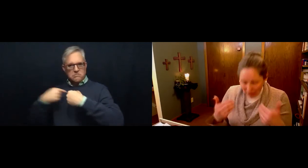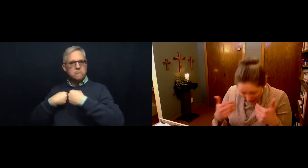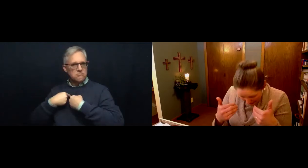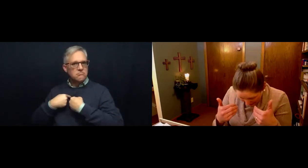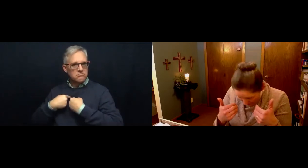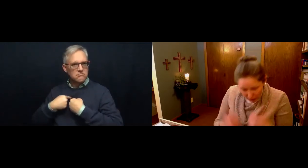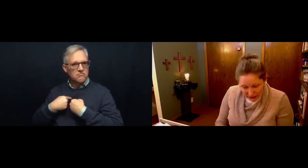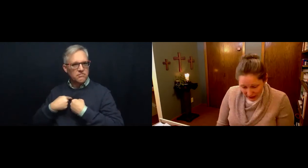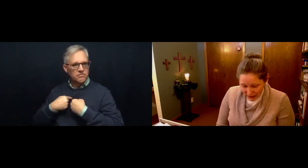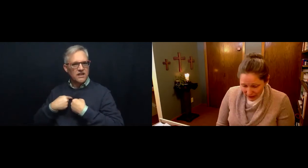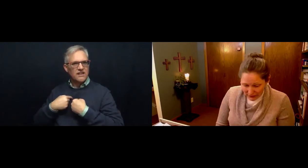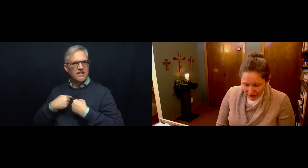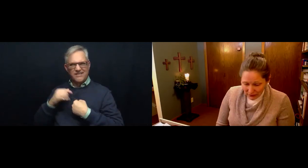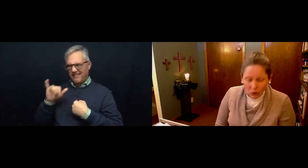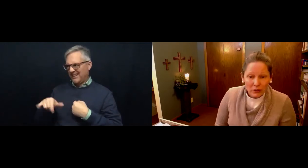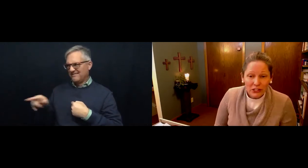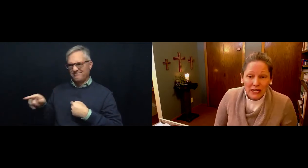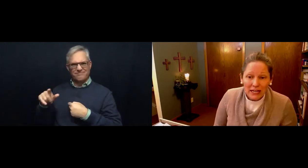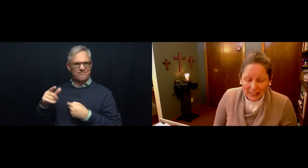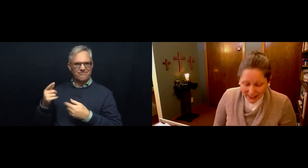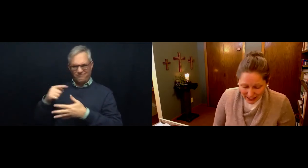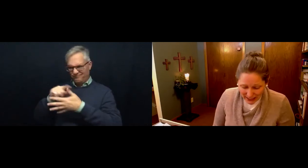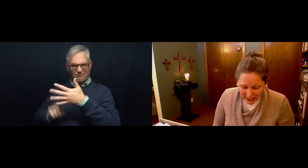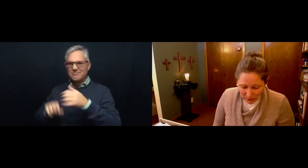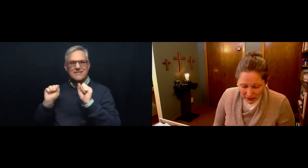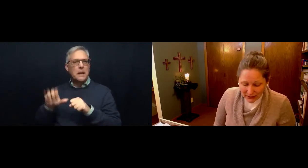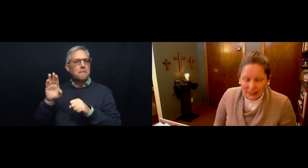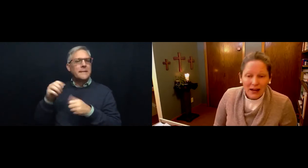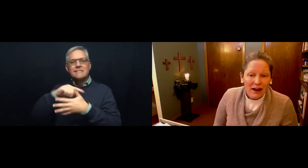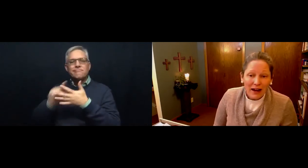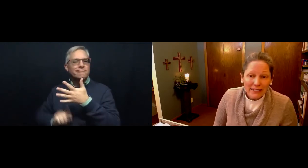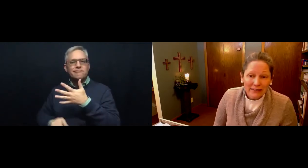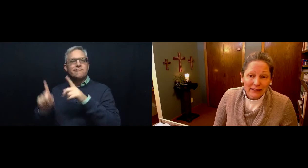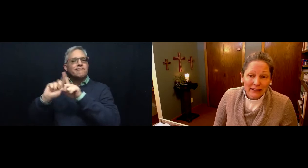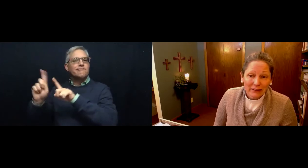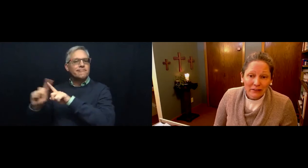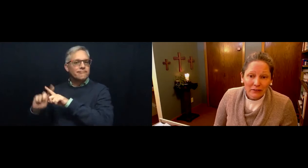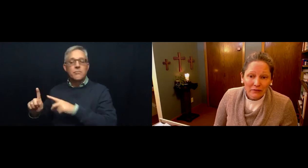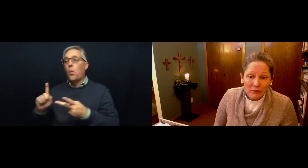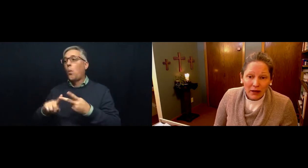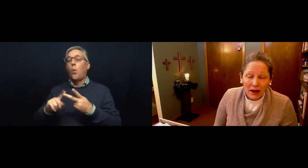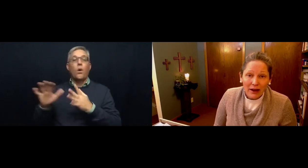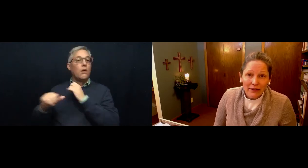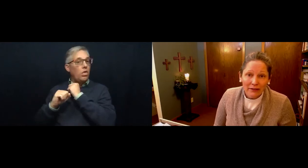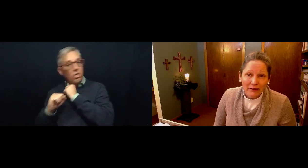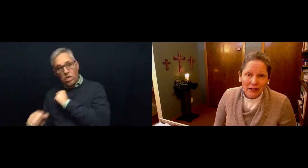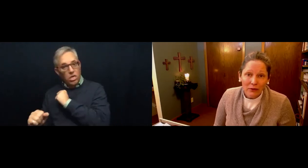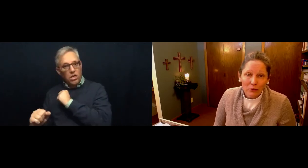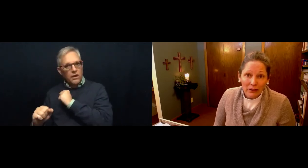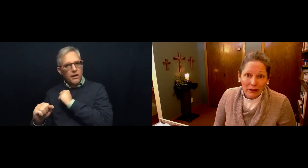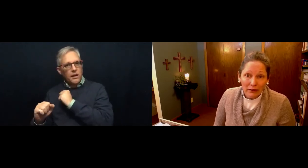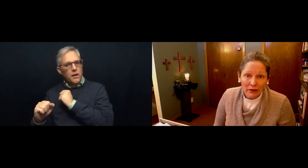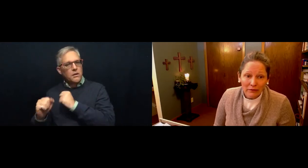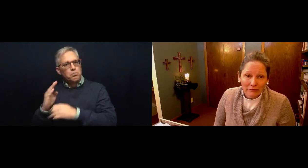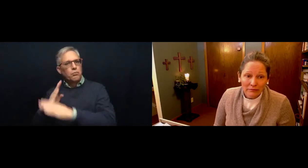that make us just focus on ourselves, or chains that keep us isolated from God and